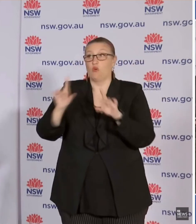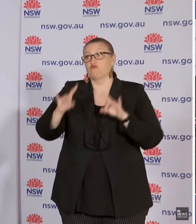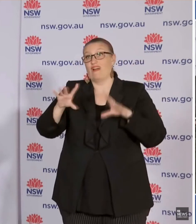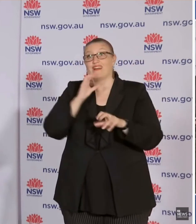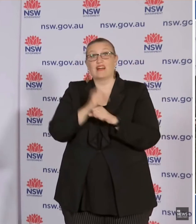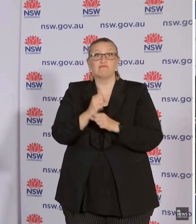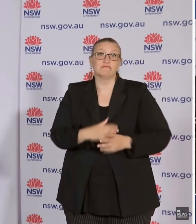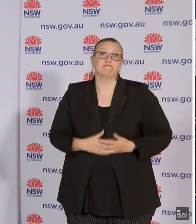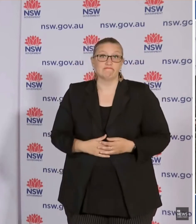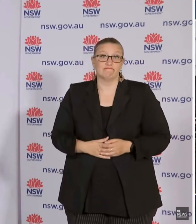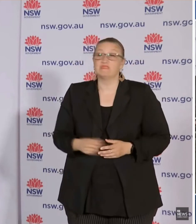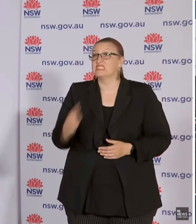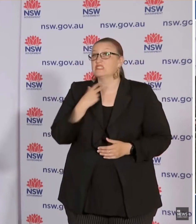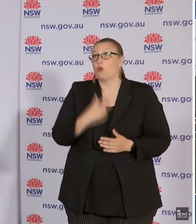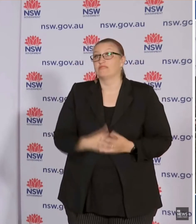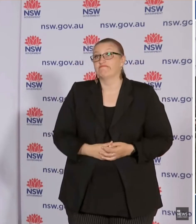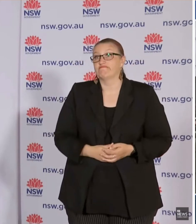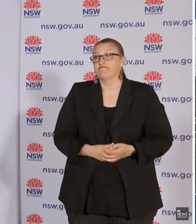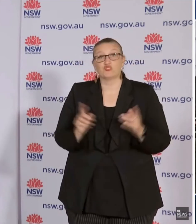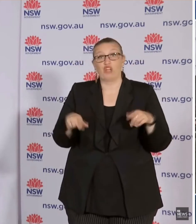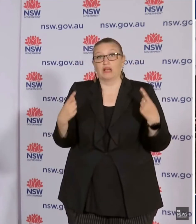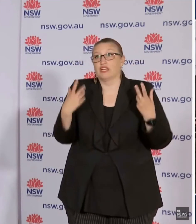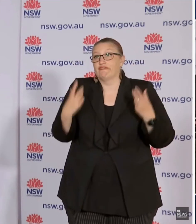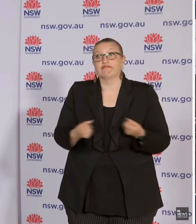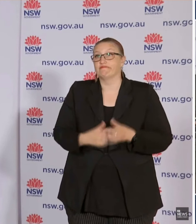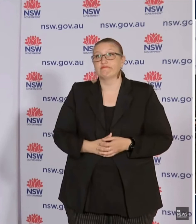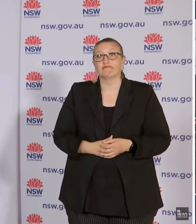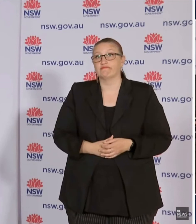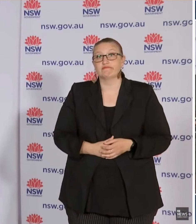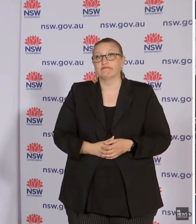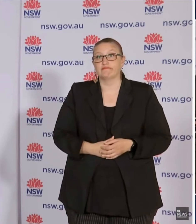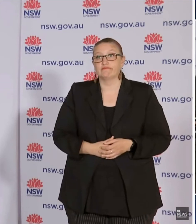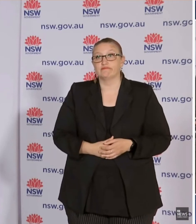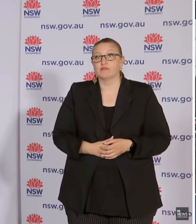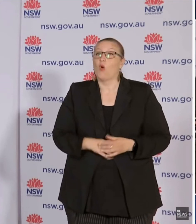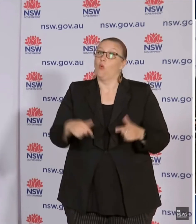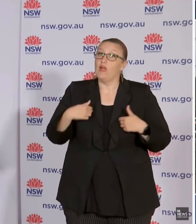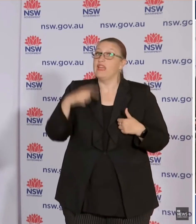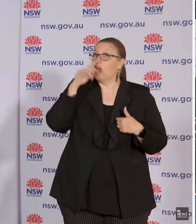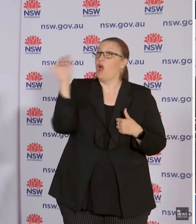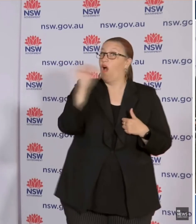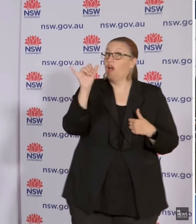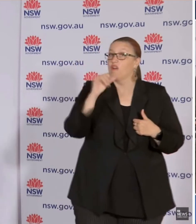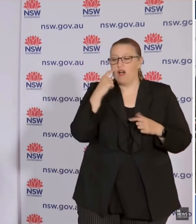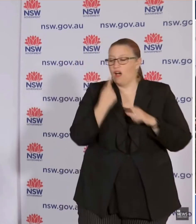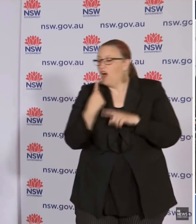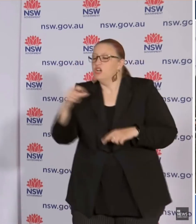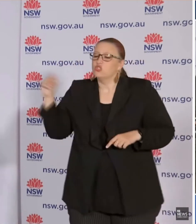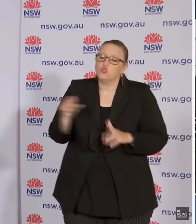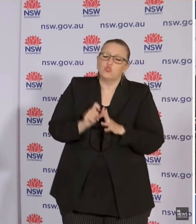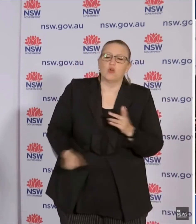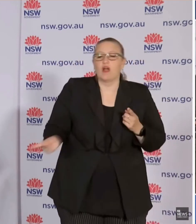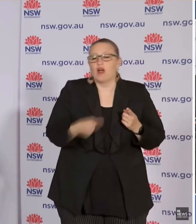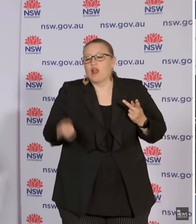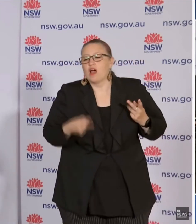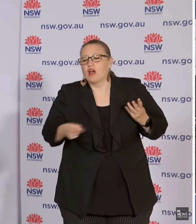it's disappointing, it's challenging, and today I think we can either look back and say what we should have done, and